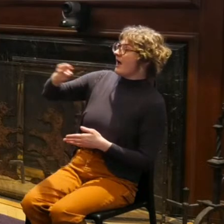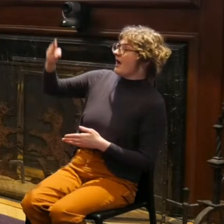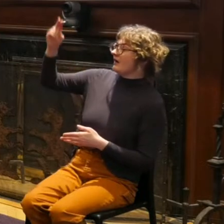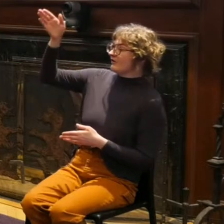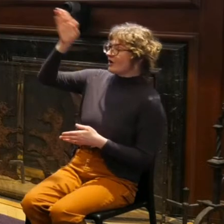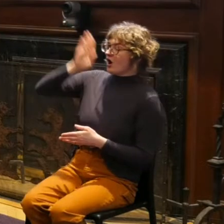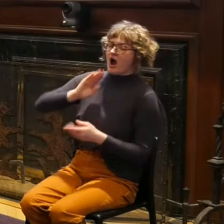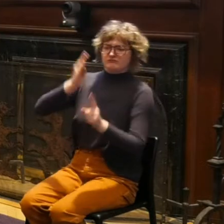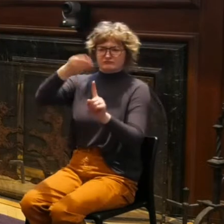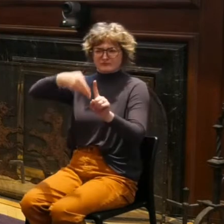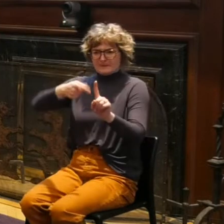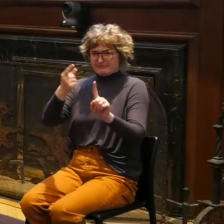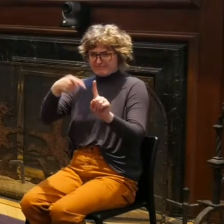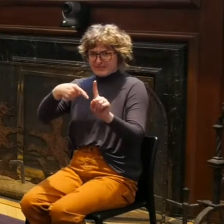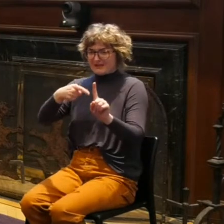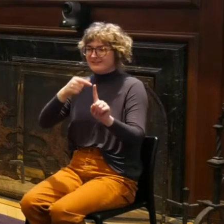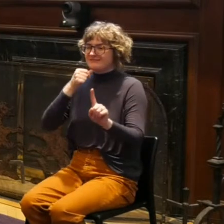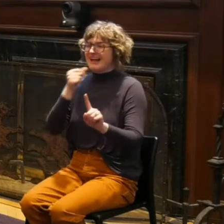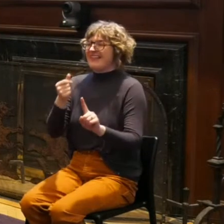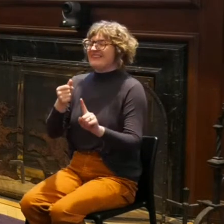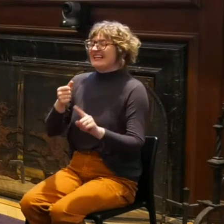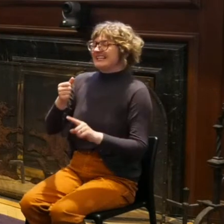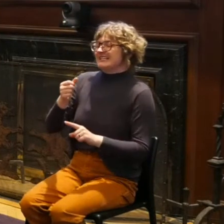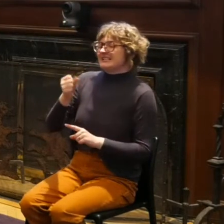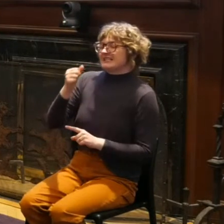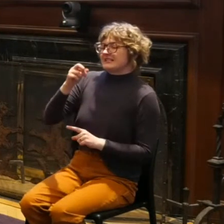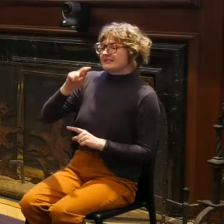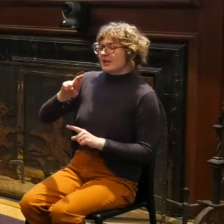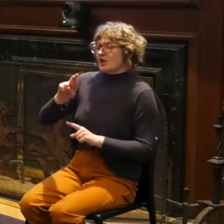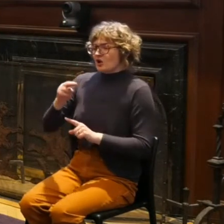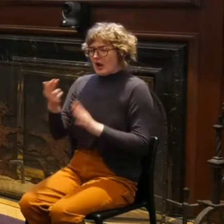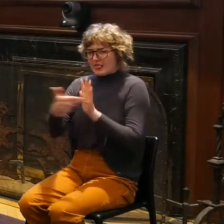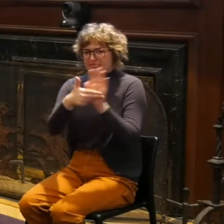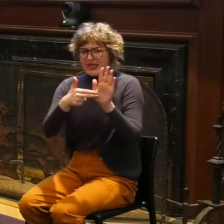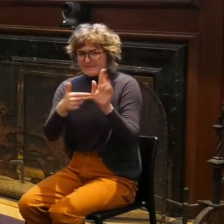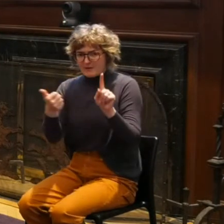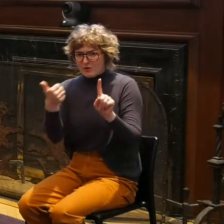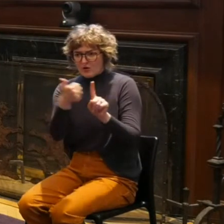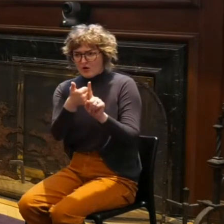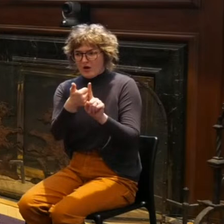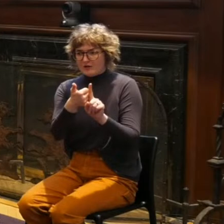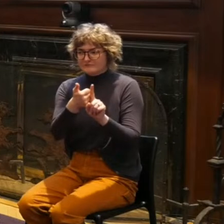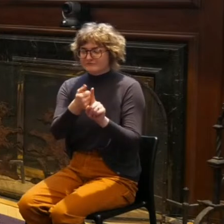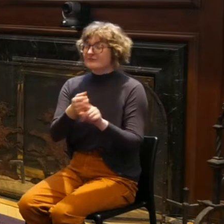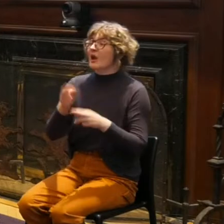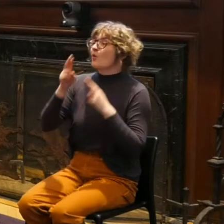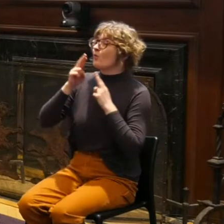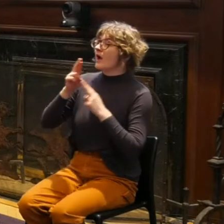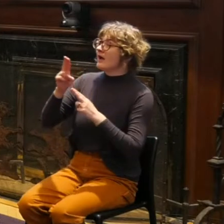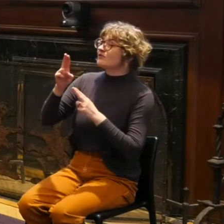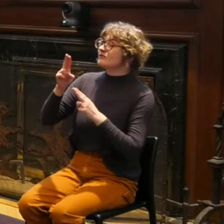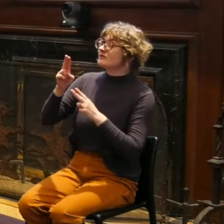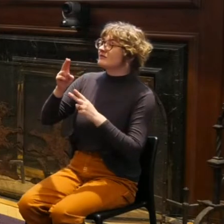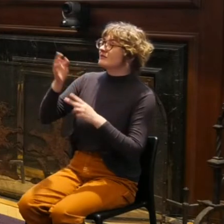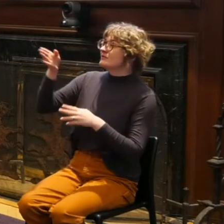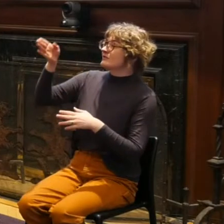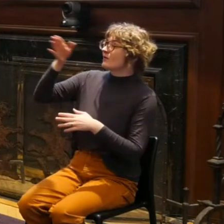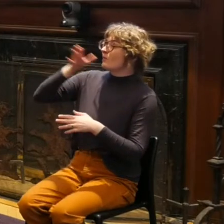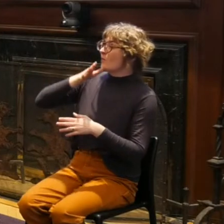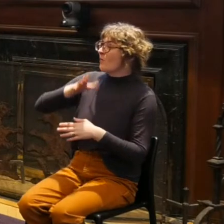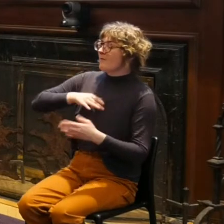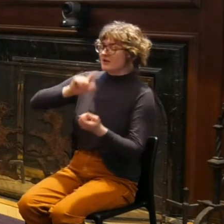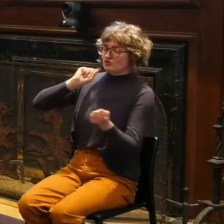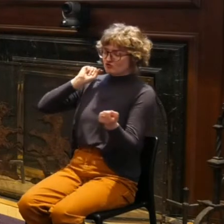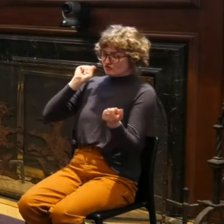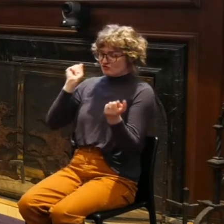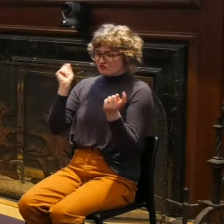says she is, not the stained sinner others want her to be, a righteous woman transformed by the power